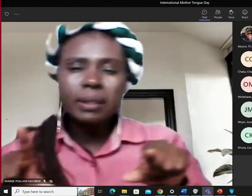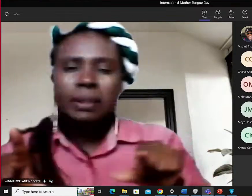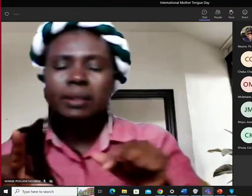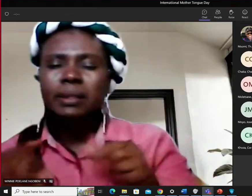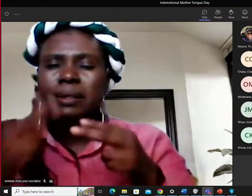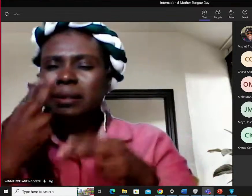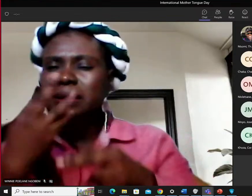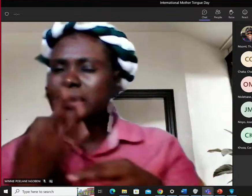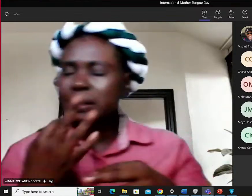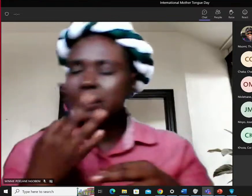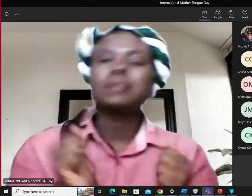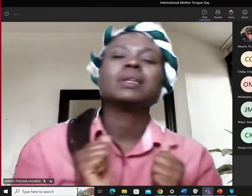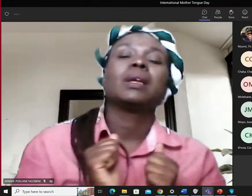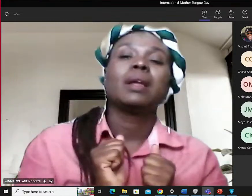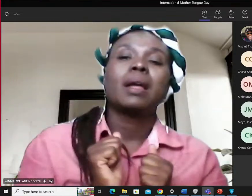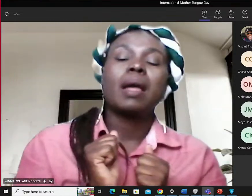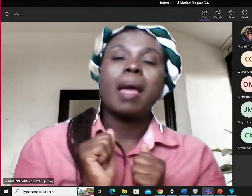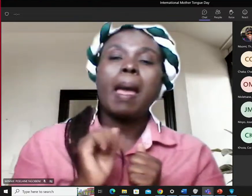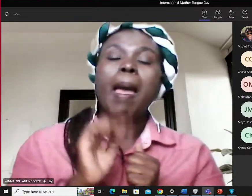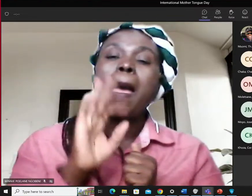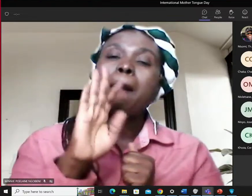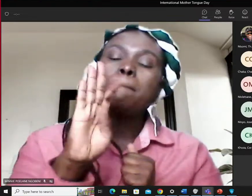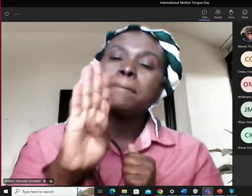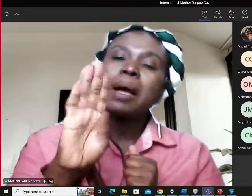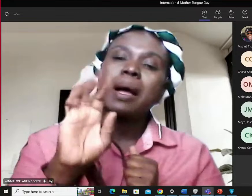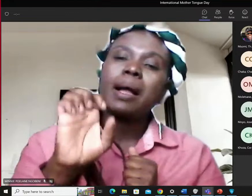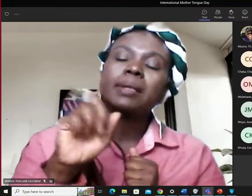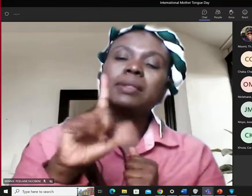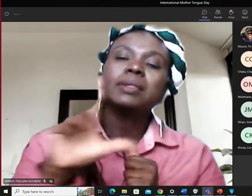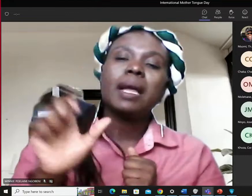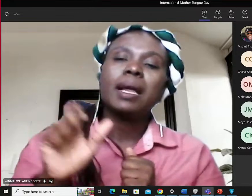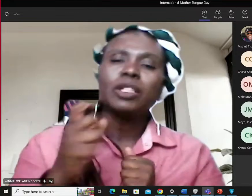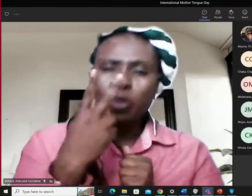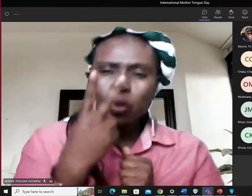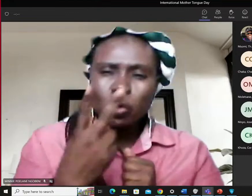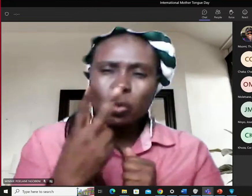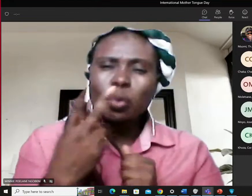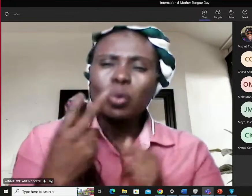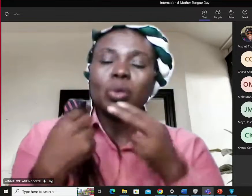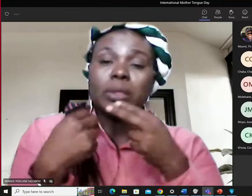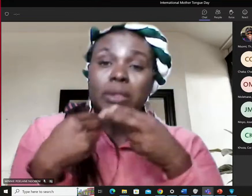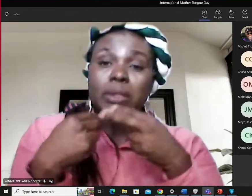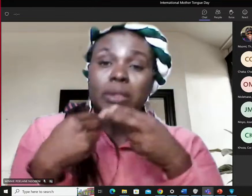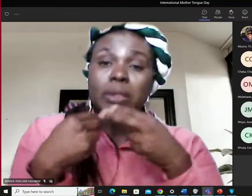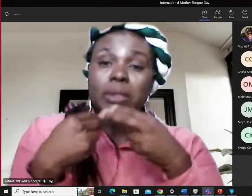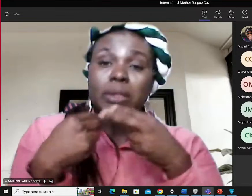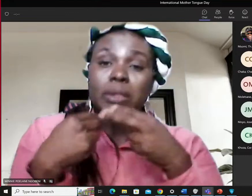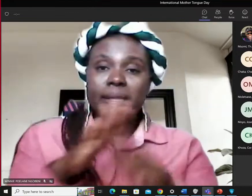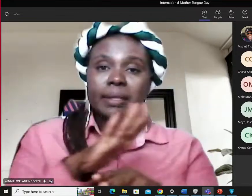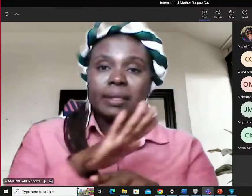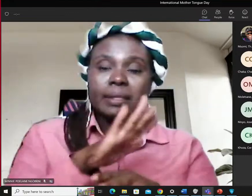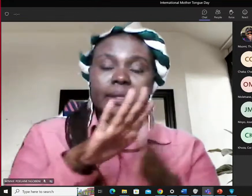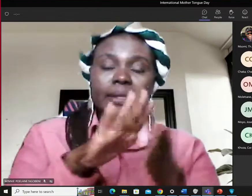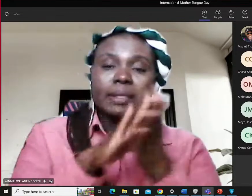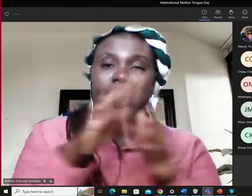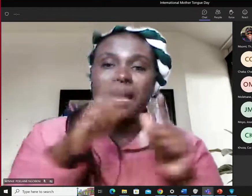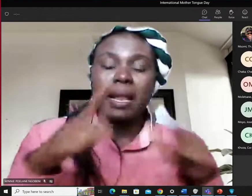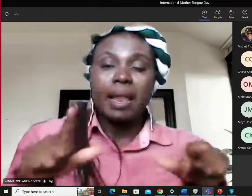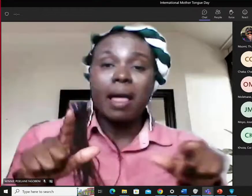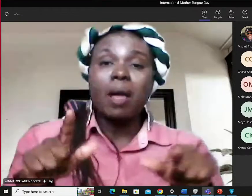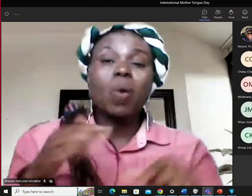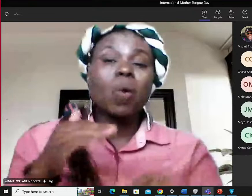Belgium, there are 2 different sign languages, which is official now. The